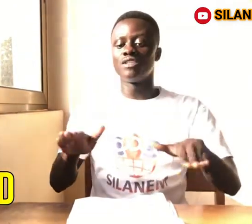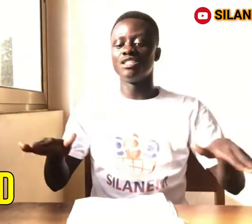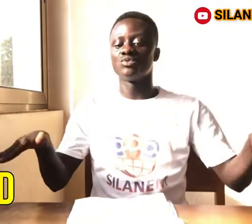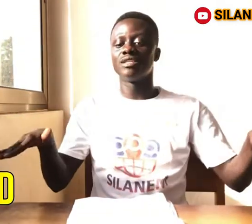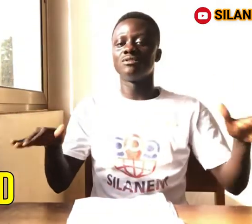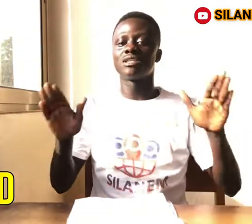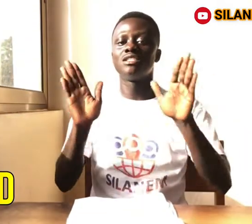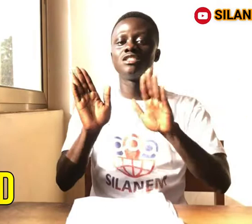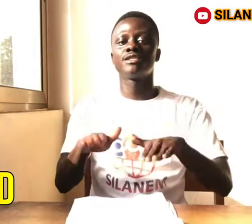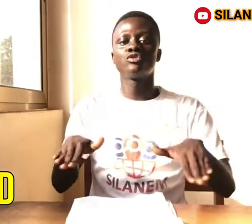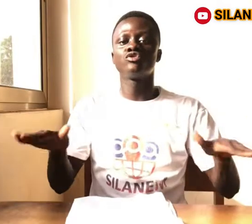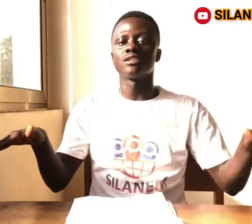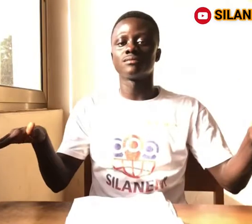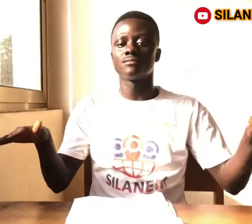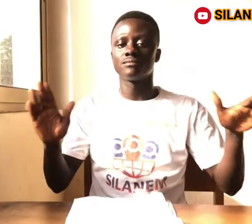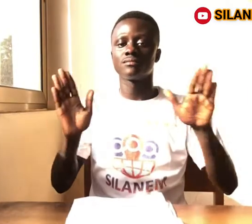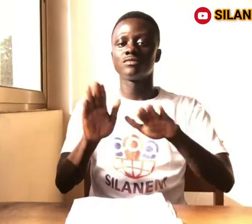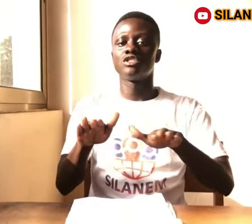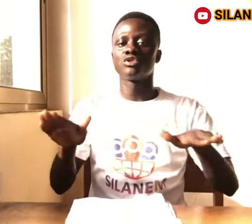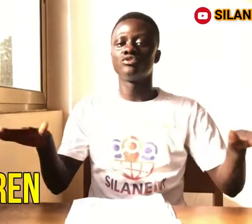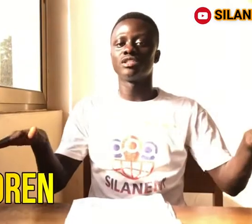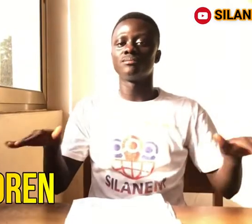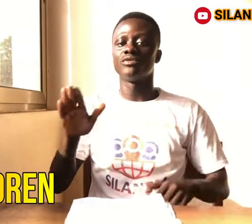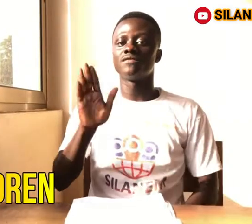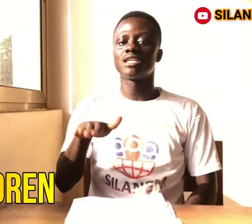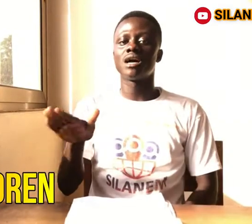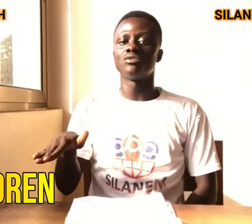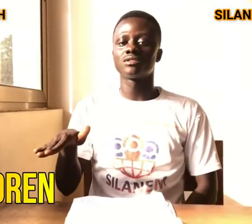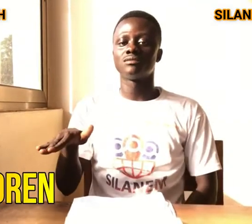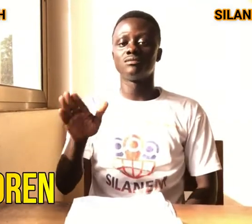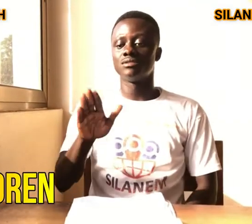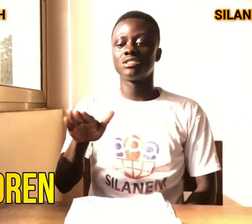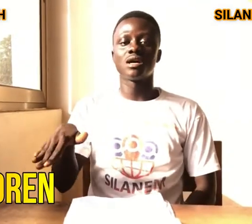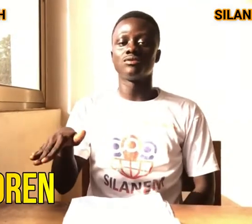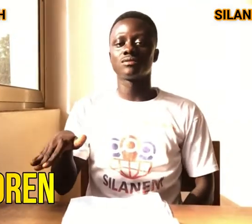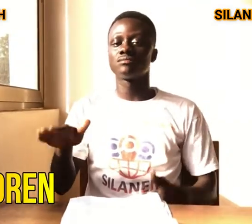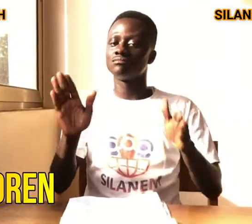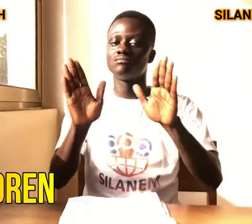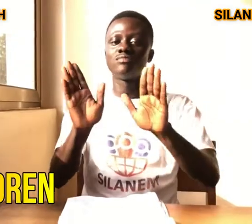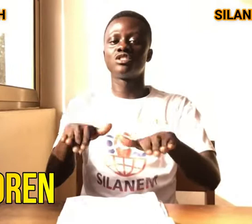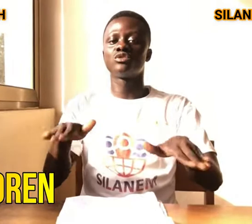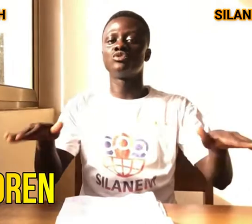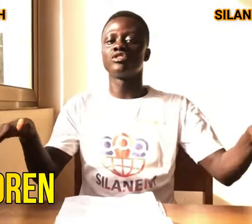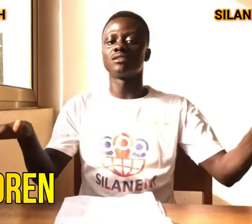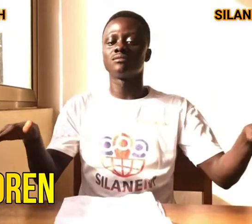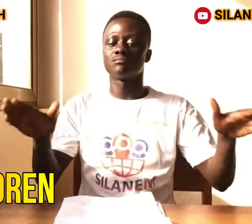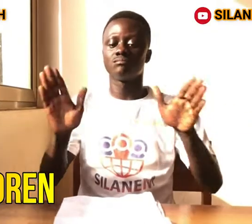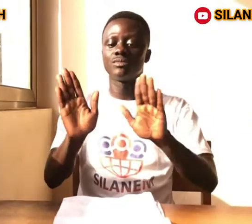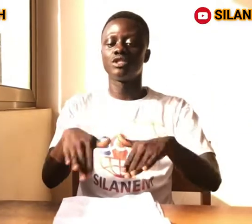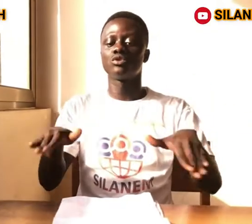this way, we sign children, children. But we have child, child, children,